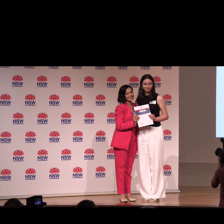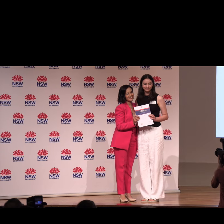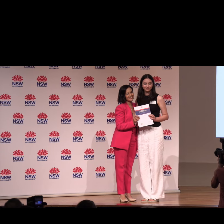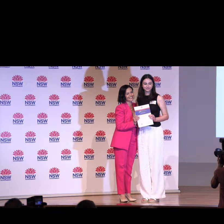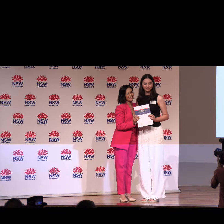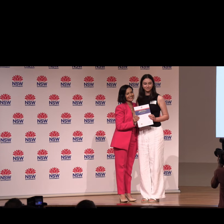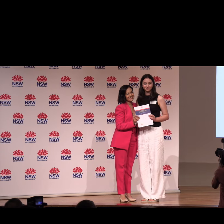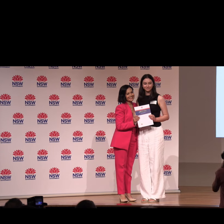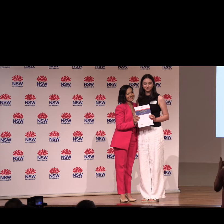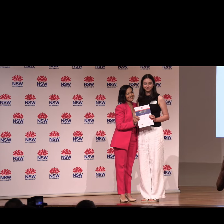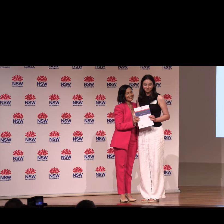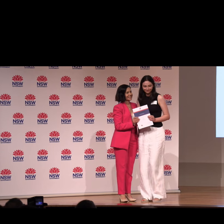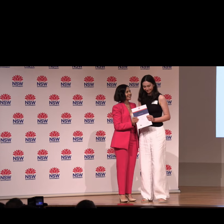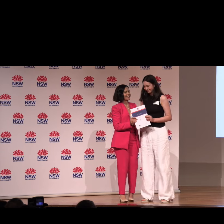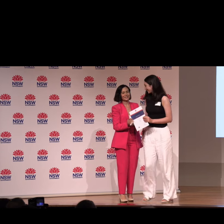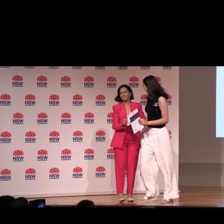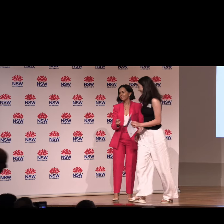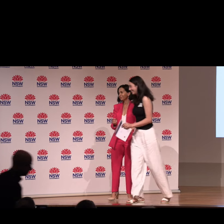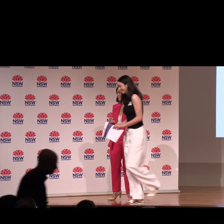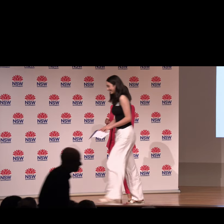In Music Extension,